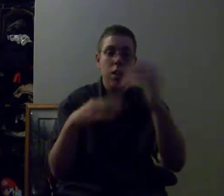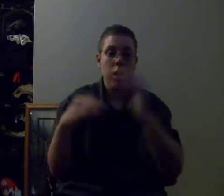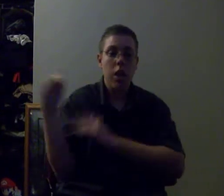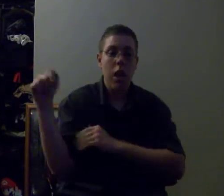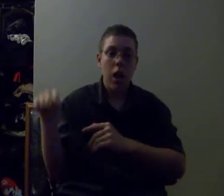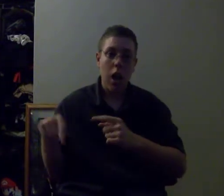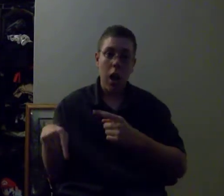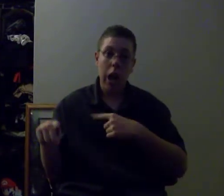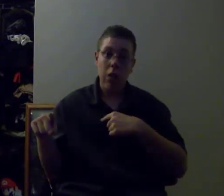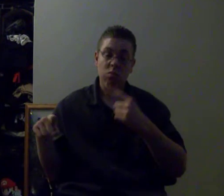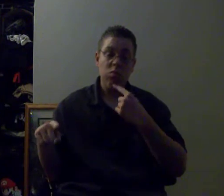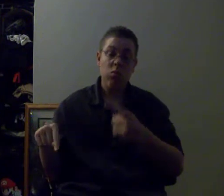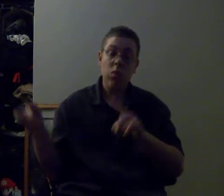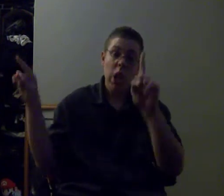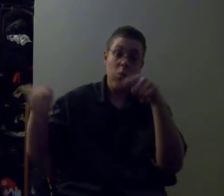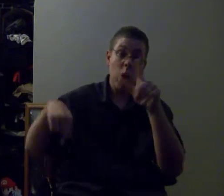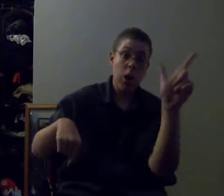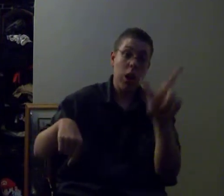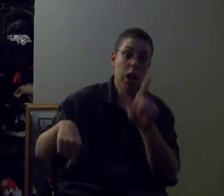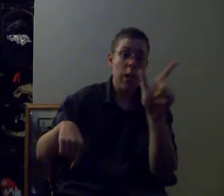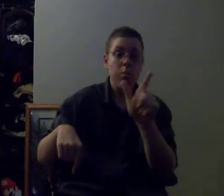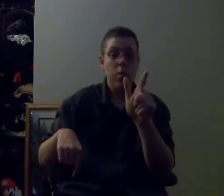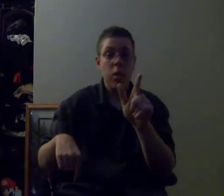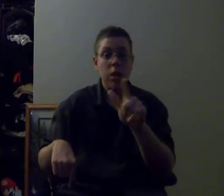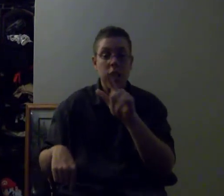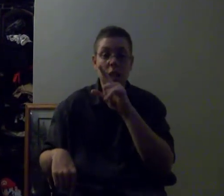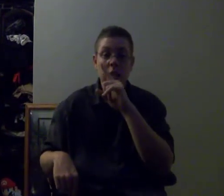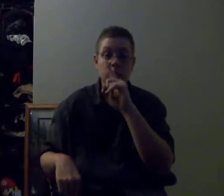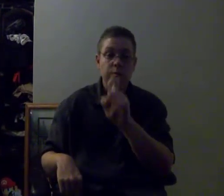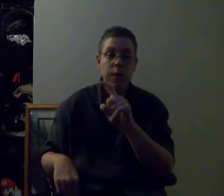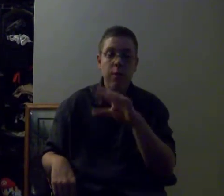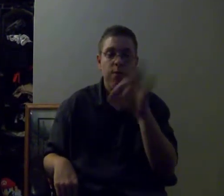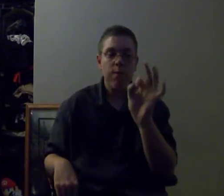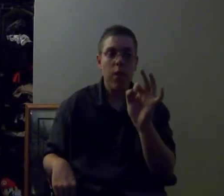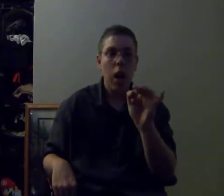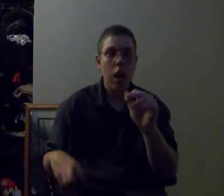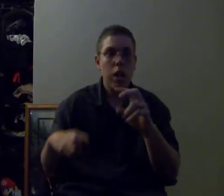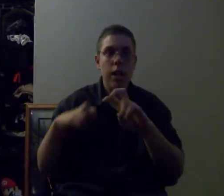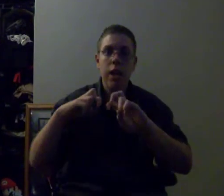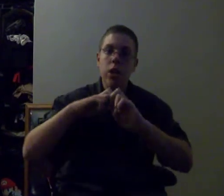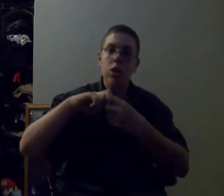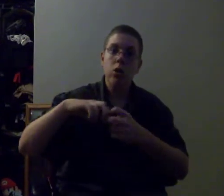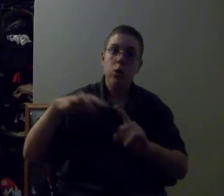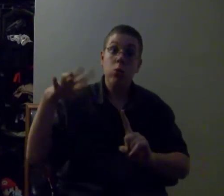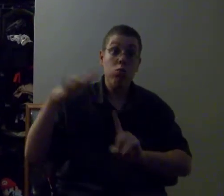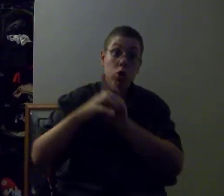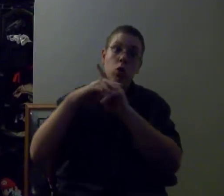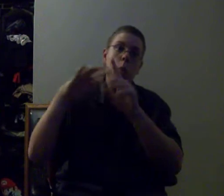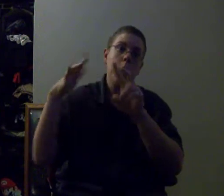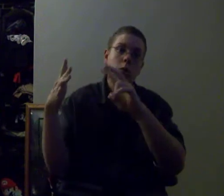look for an issue that came up in the reading that we were doing, so that they're getting exposure to the textbook writing and